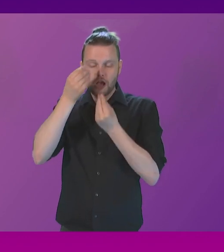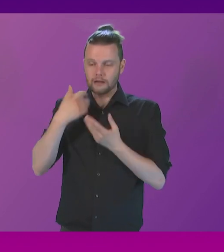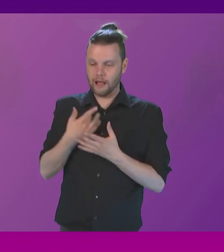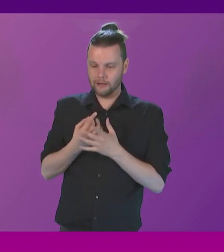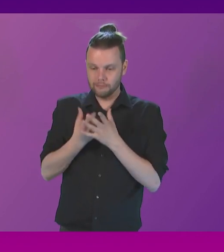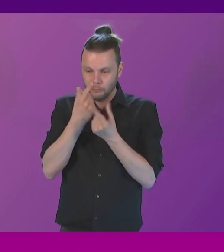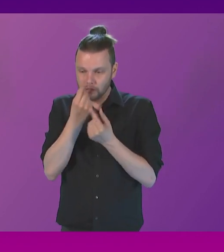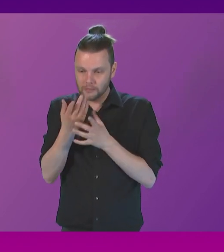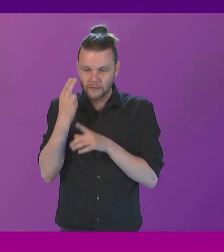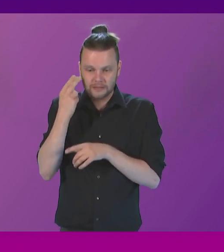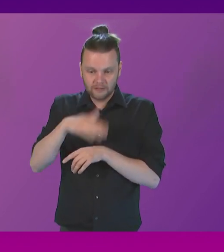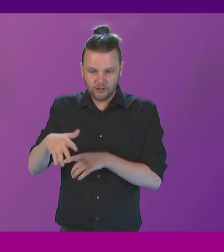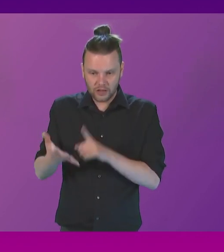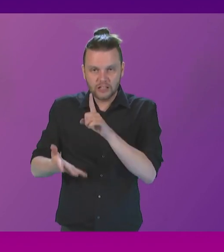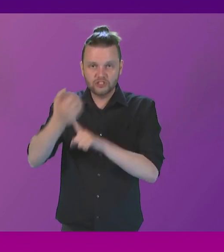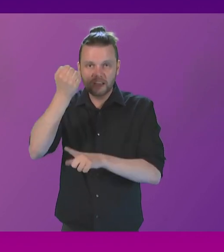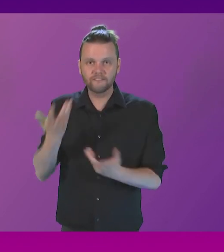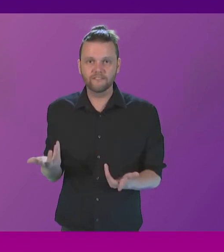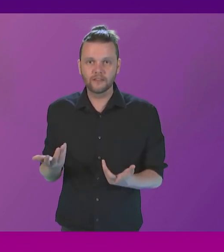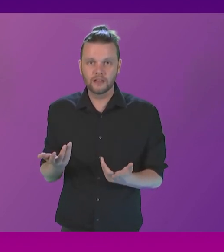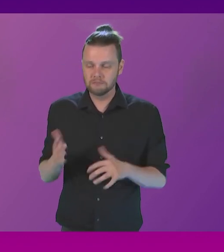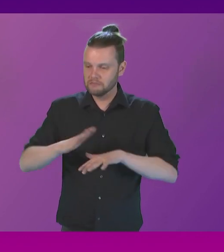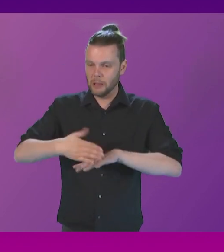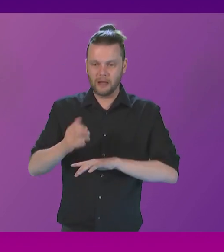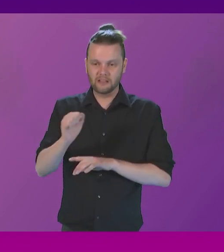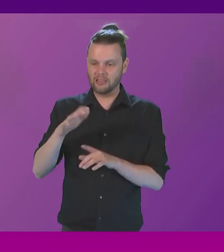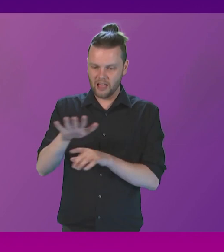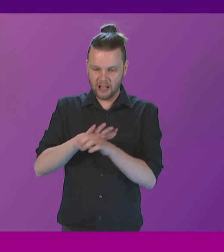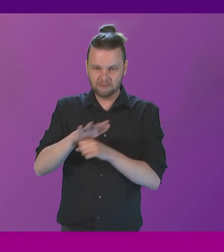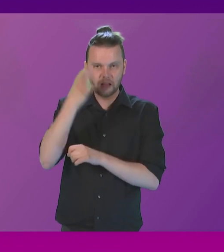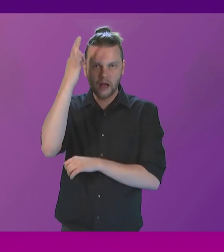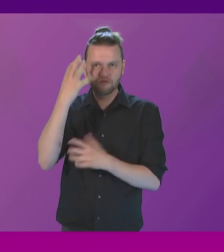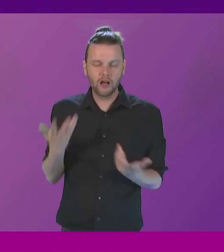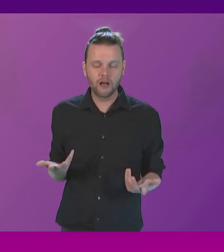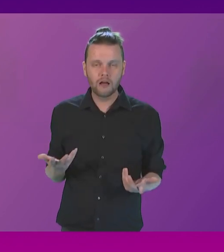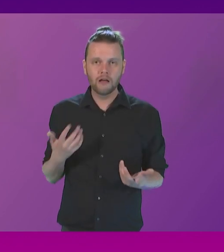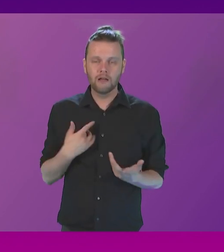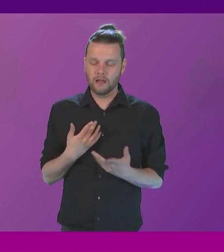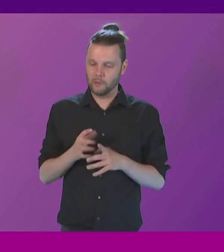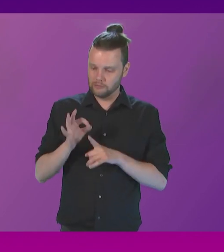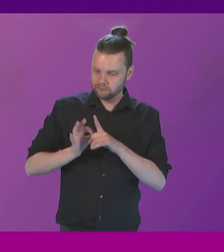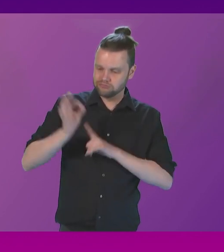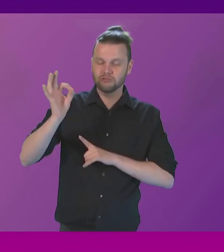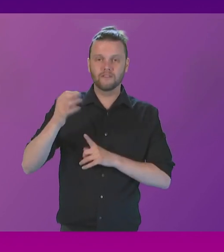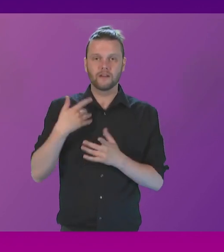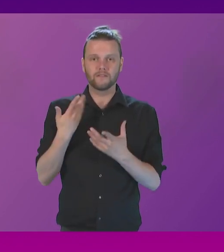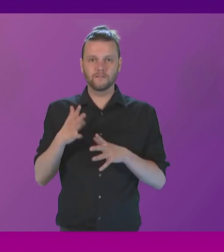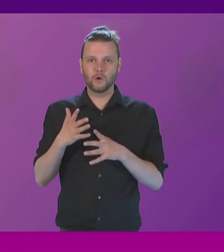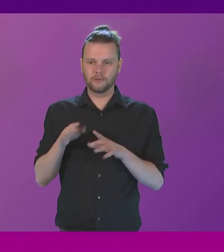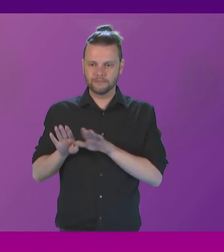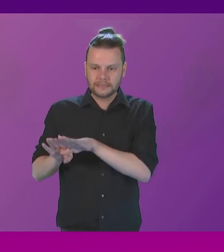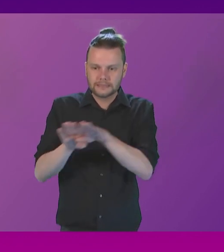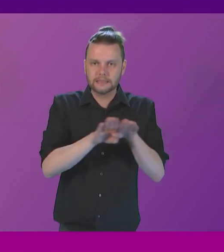in deaf children achieved, regardless of their local authority area and improvement in terms of